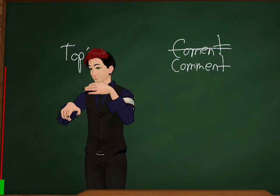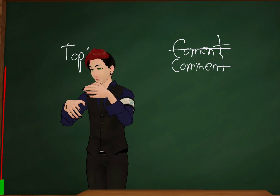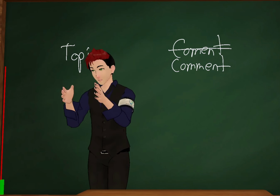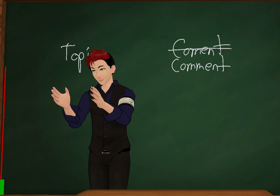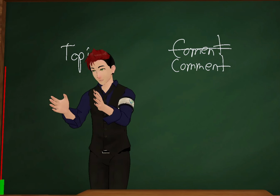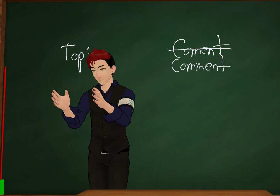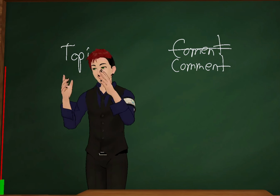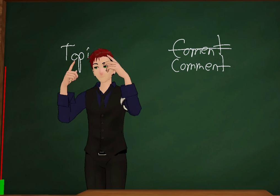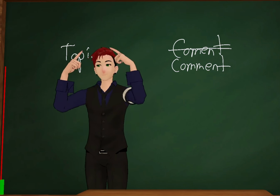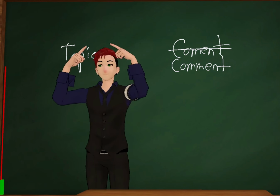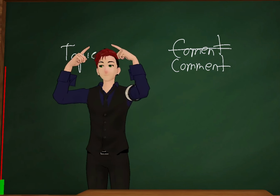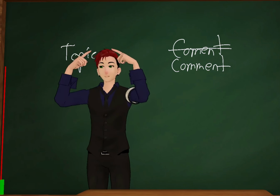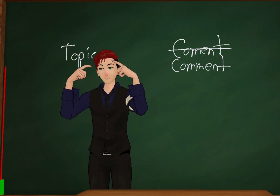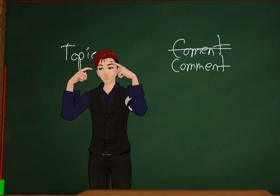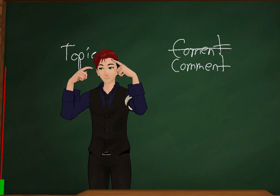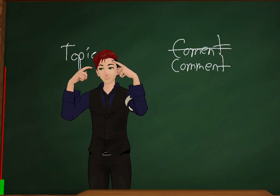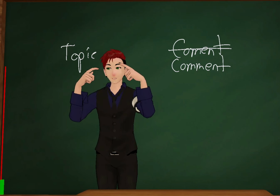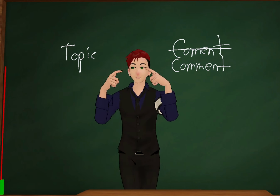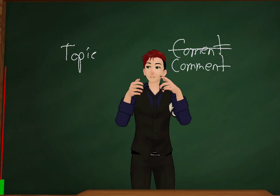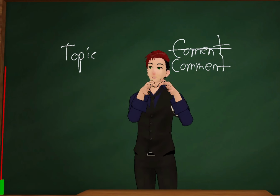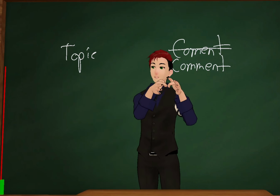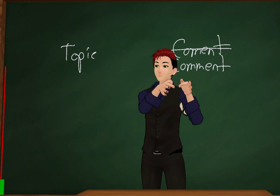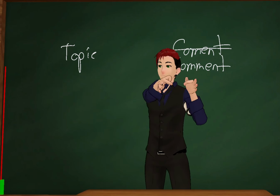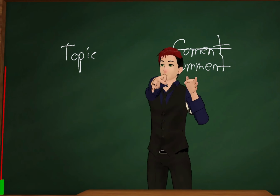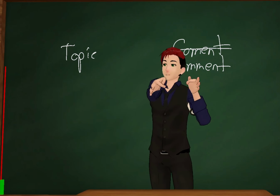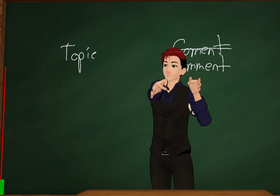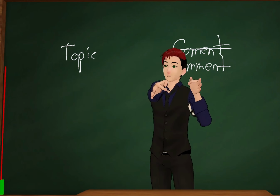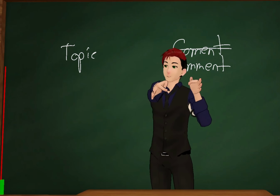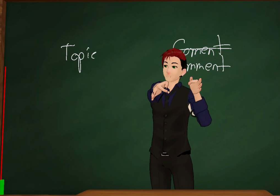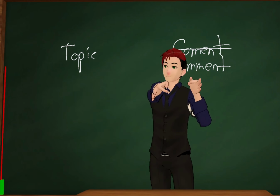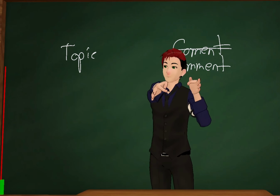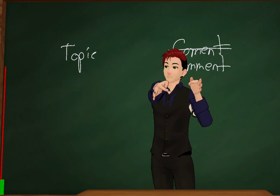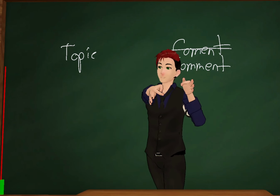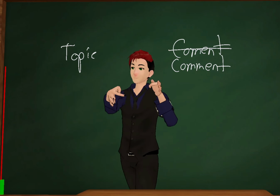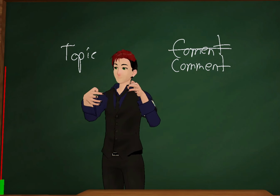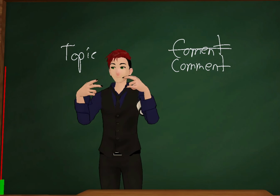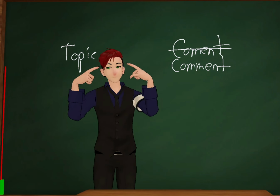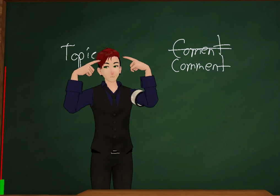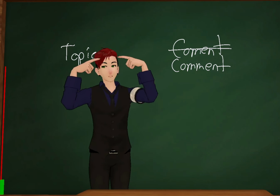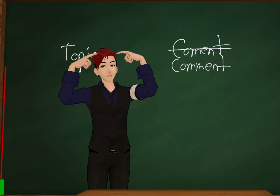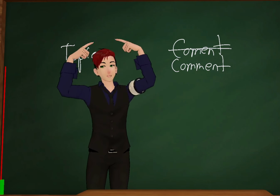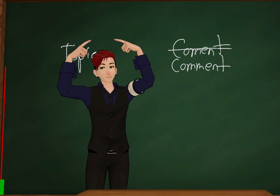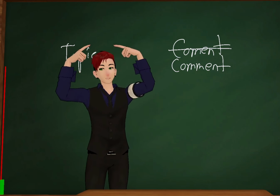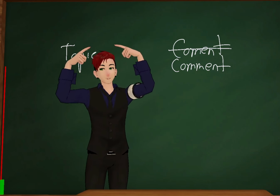talking about, and then eyebrows go back down, and then I say the rest of the sentence. While my eyebrows are up,